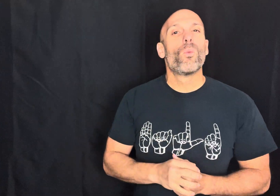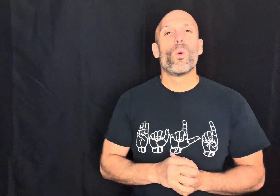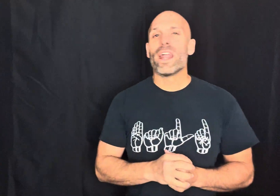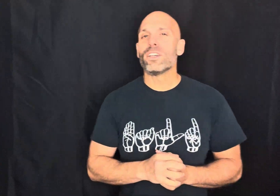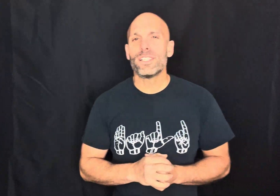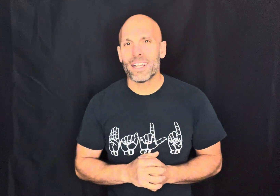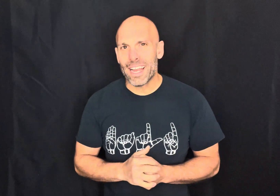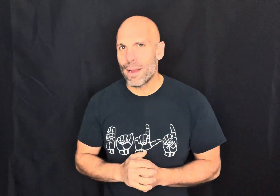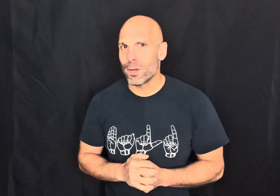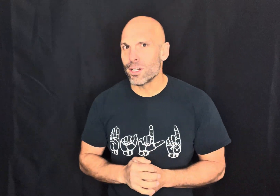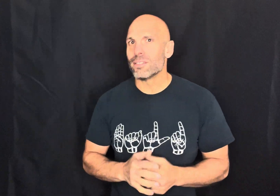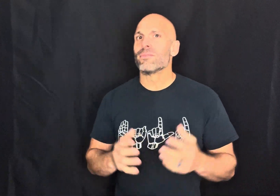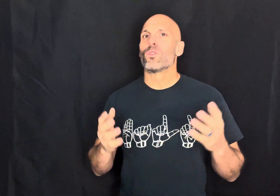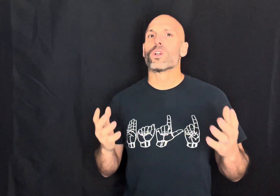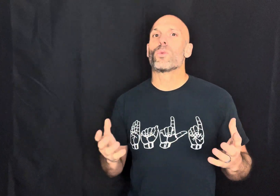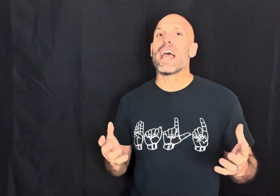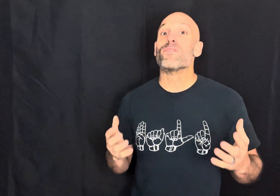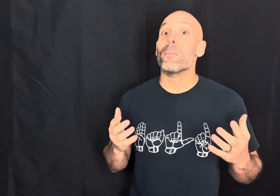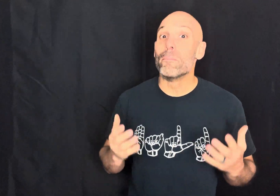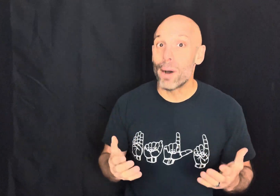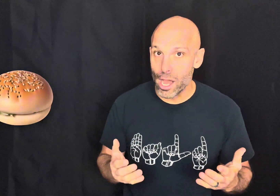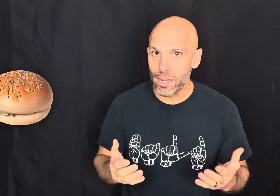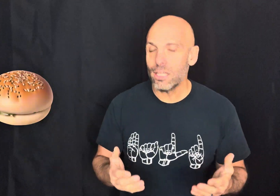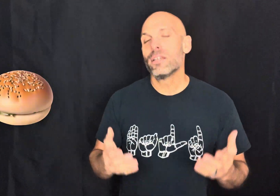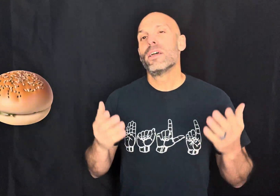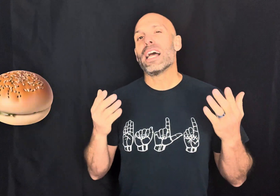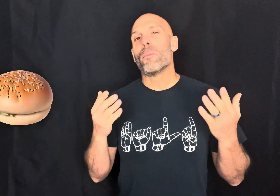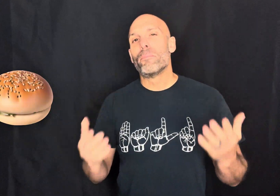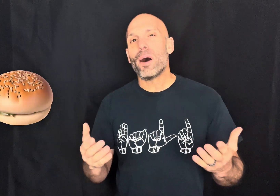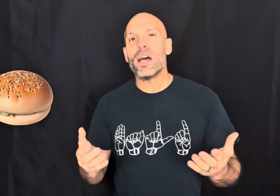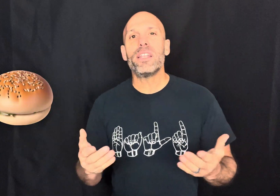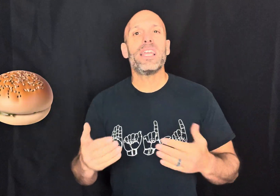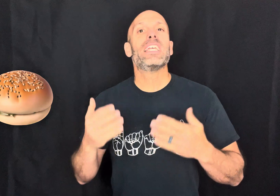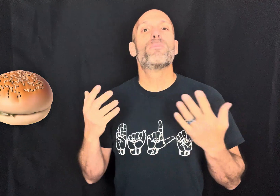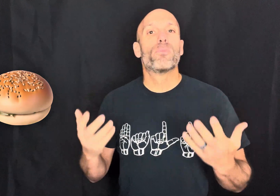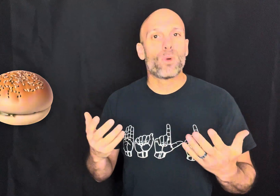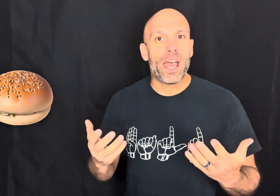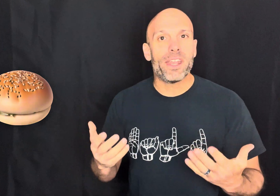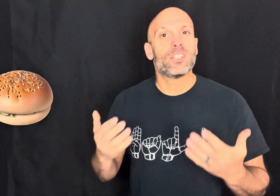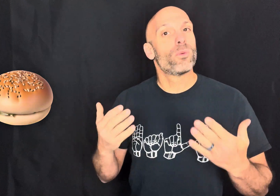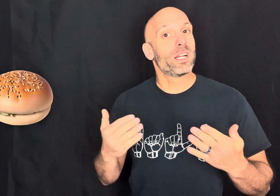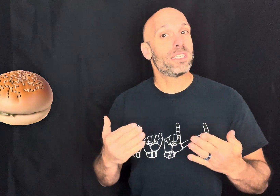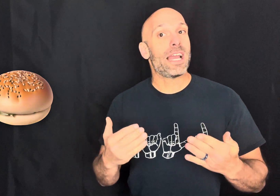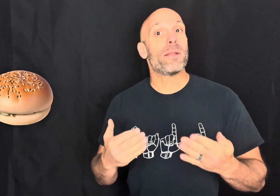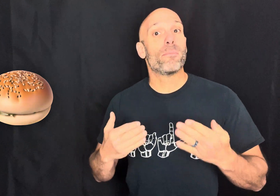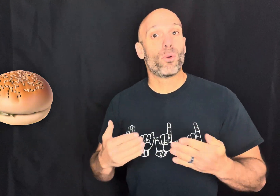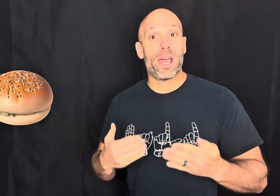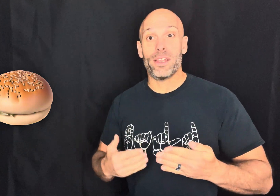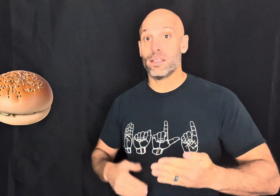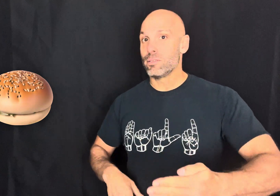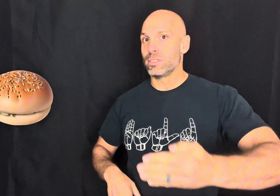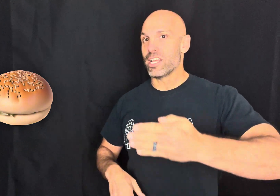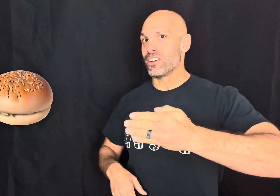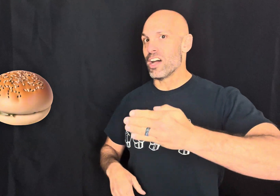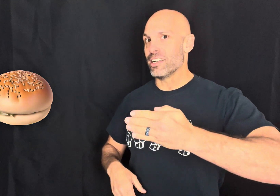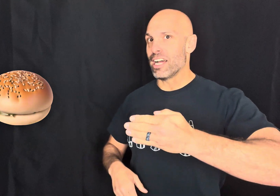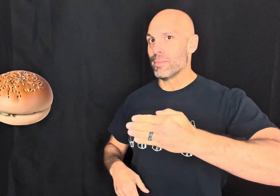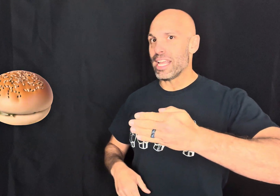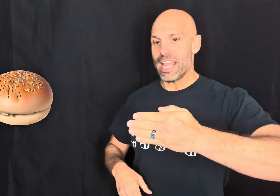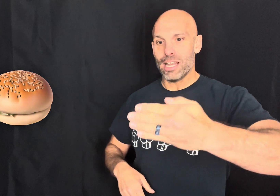What else is on a hamburger? Of course, we have the bun. Now, bun is bread, and so we're gonna sign bread. Take your non-dominant hand, put